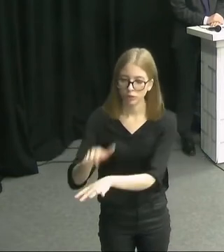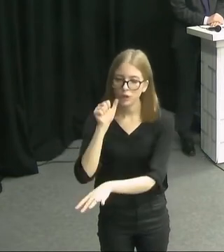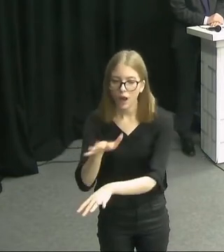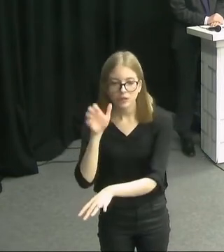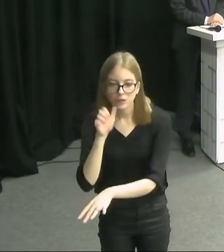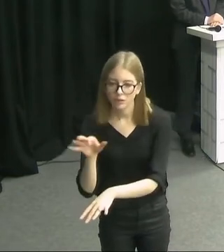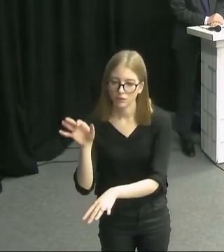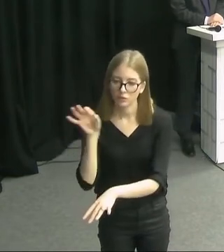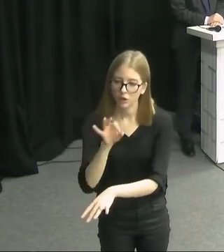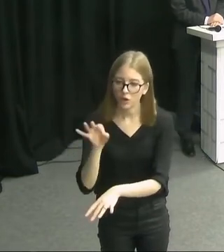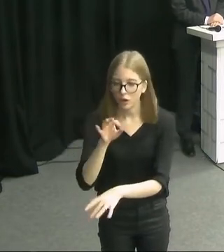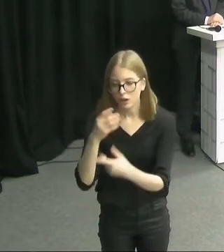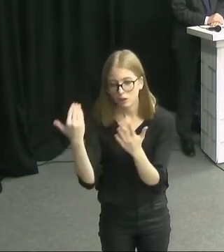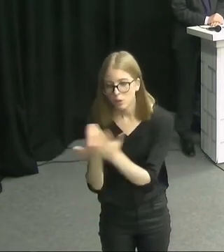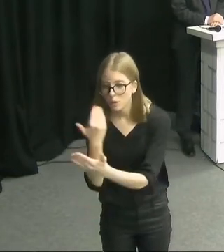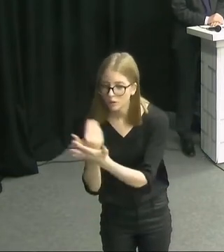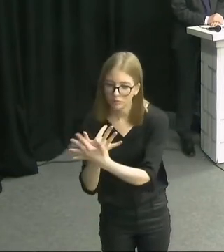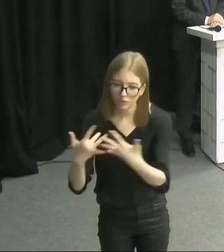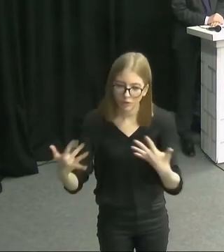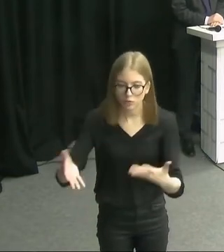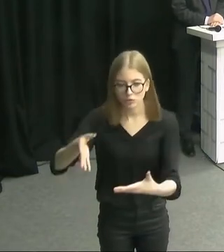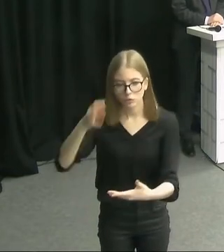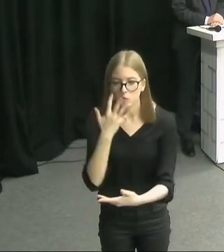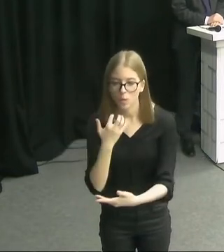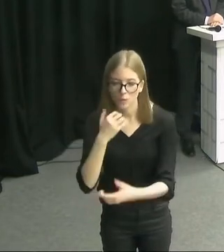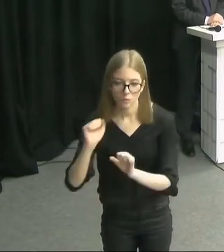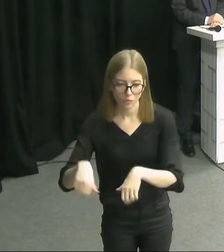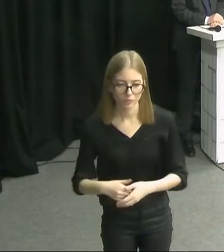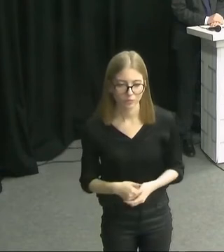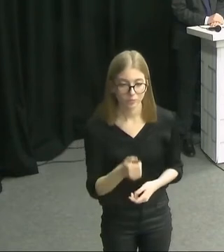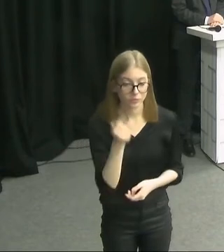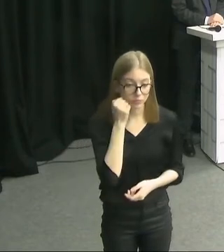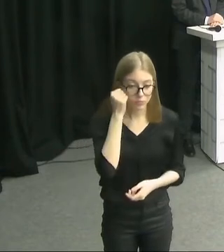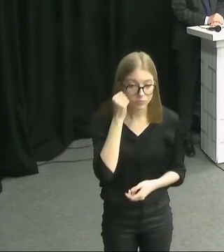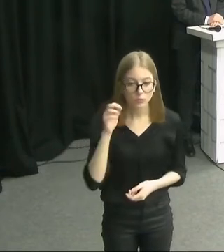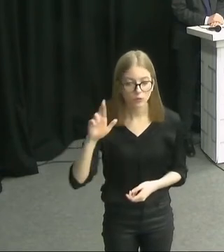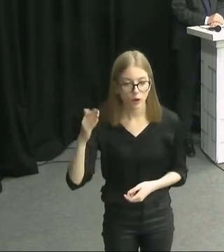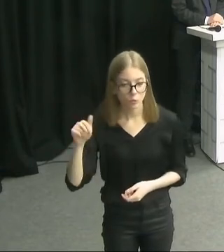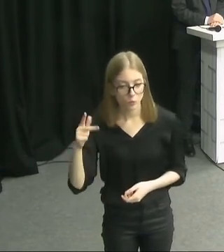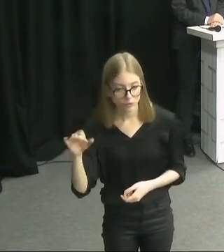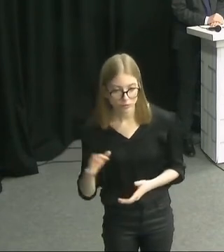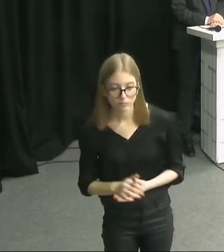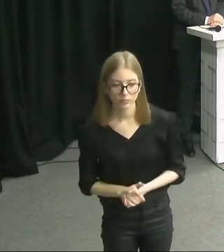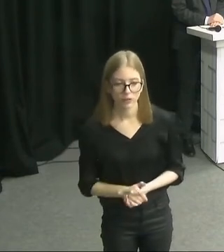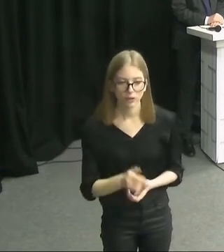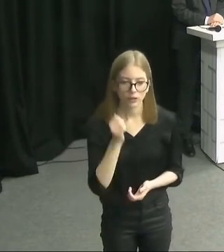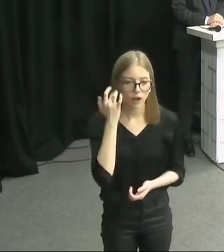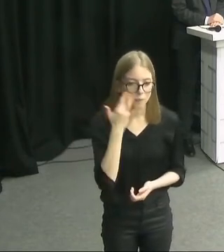The United States are using this connection between alumni and the university much better than